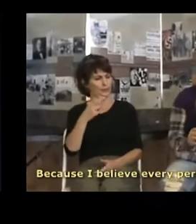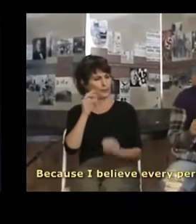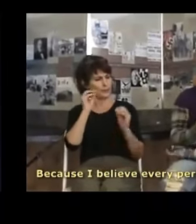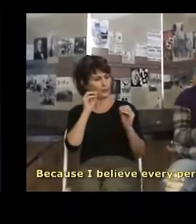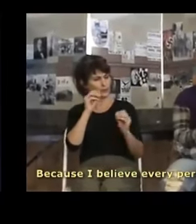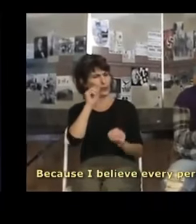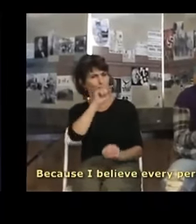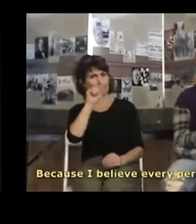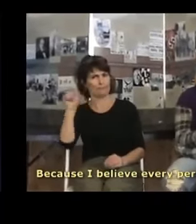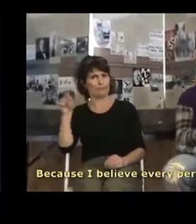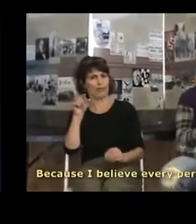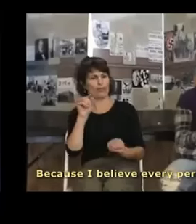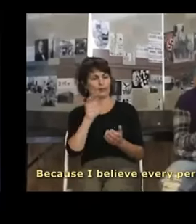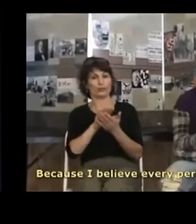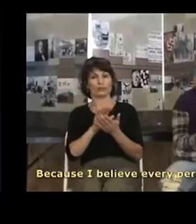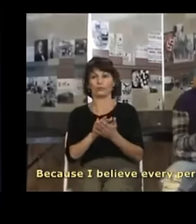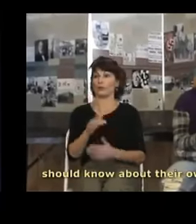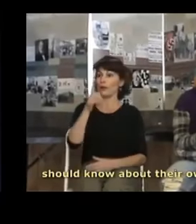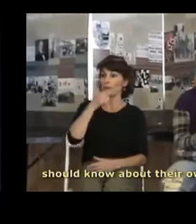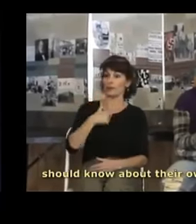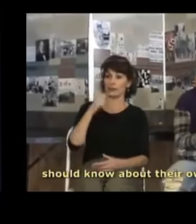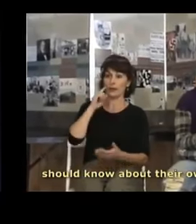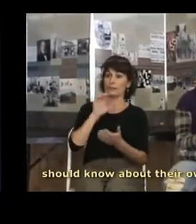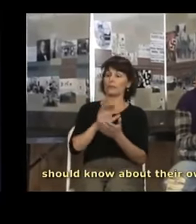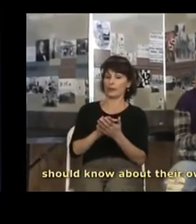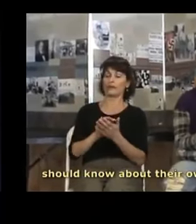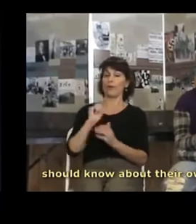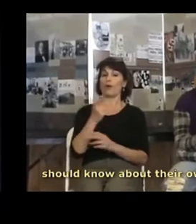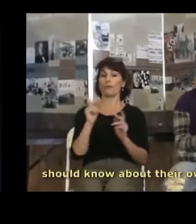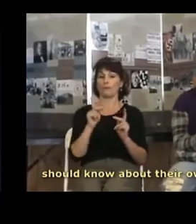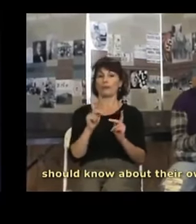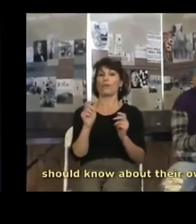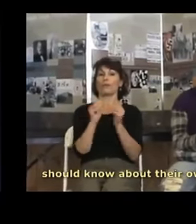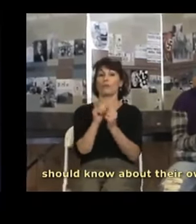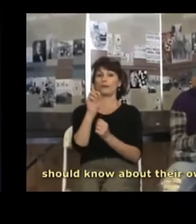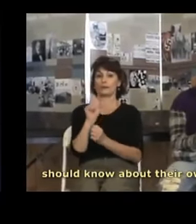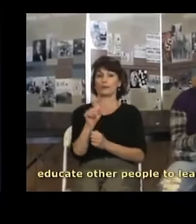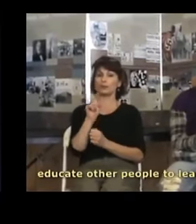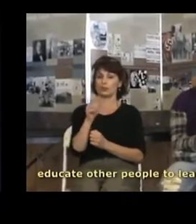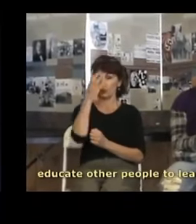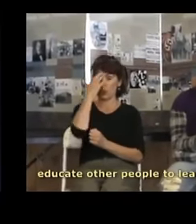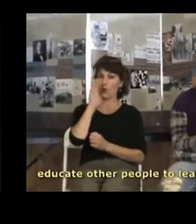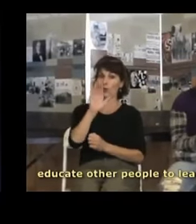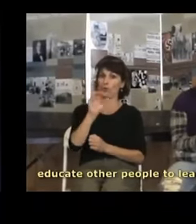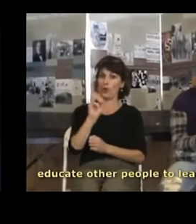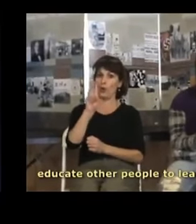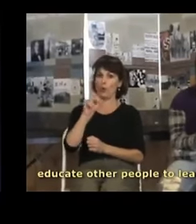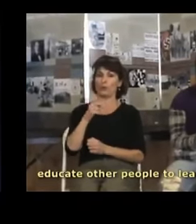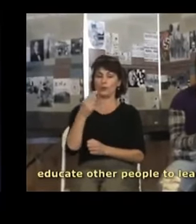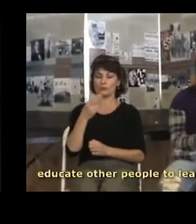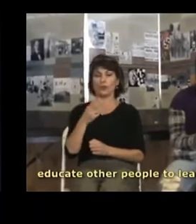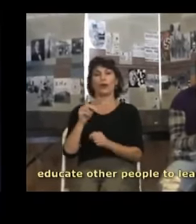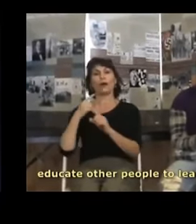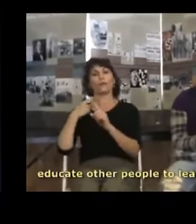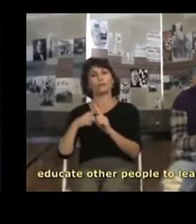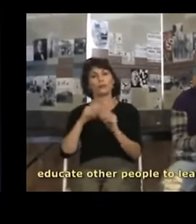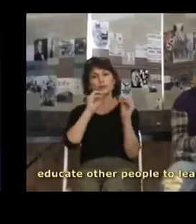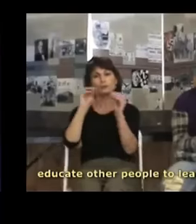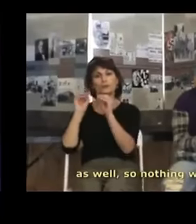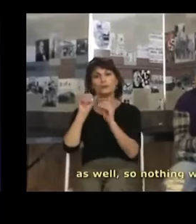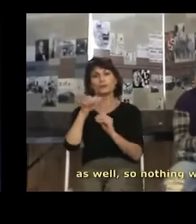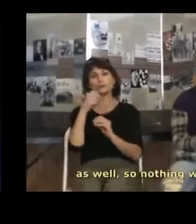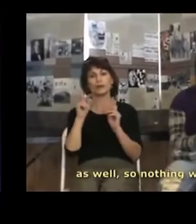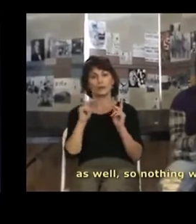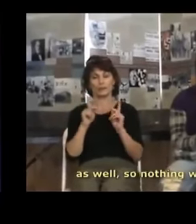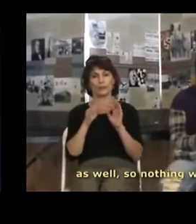Because I believe every person with a disability should know about their own history, and it'll also educate other people to learn about the